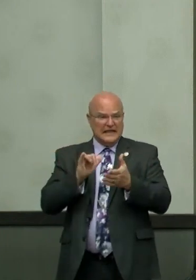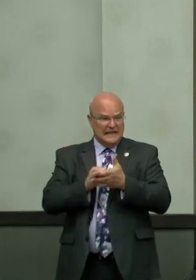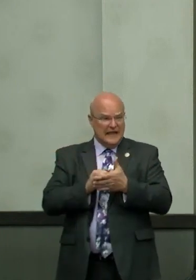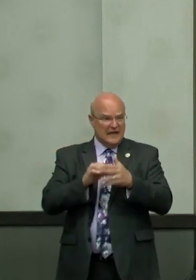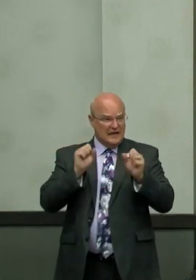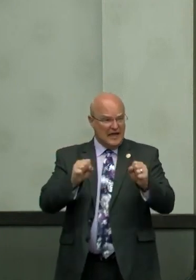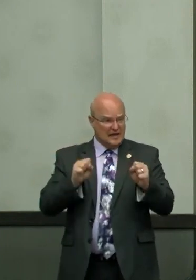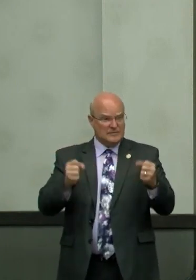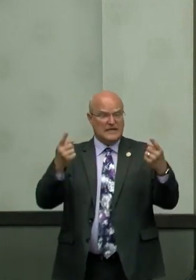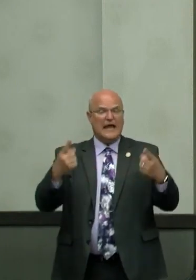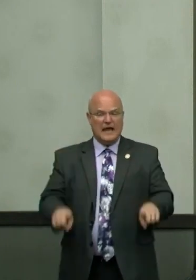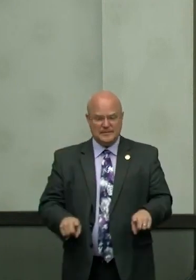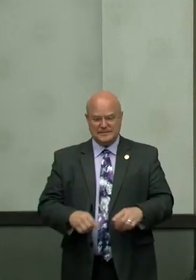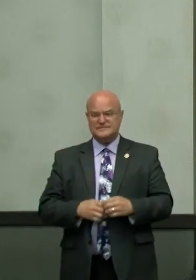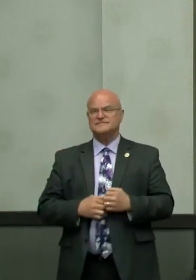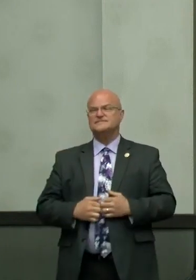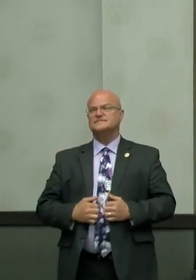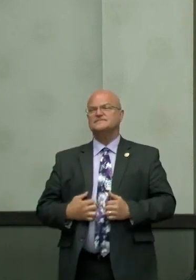going to be able to happen?